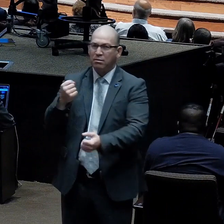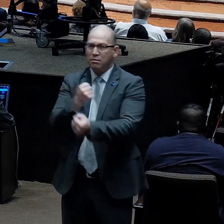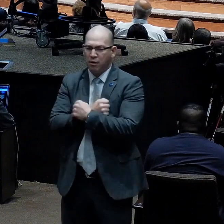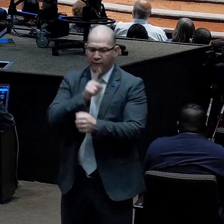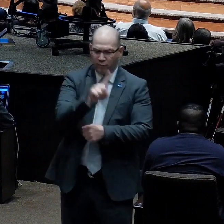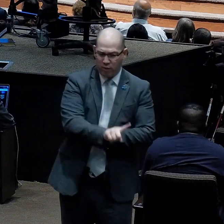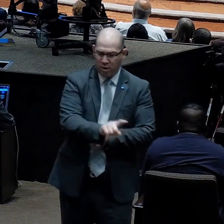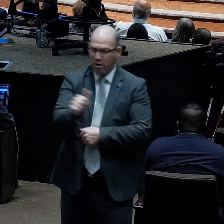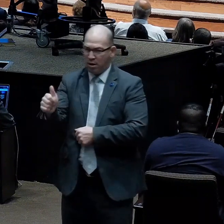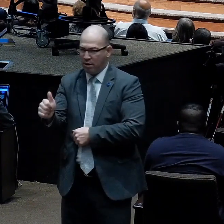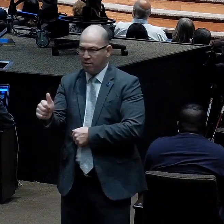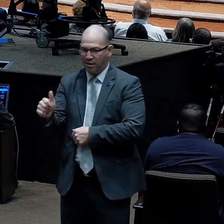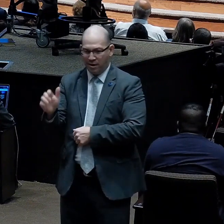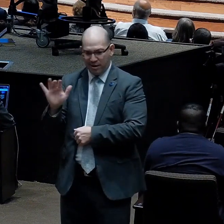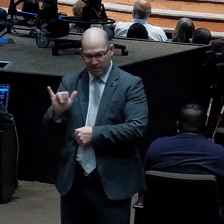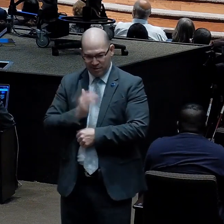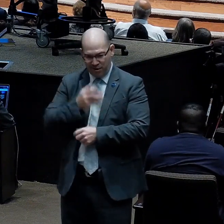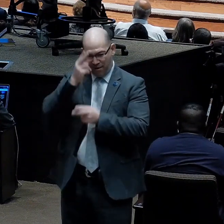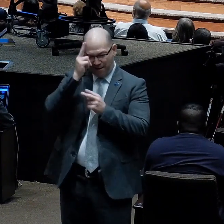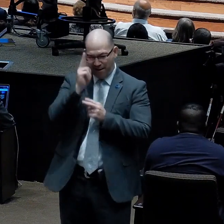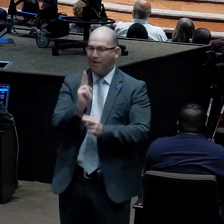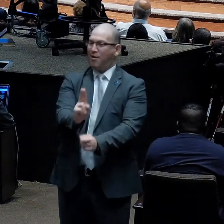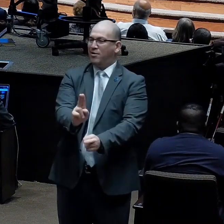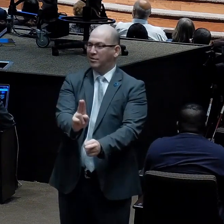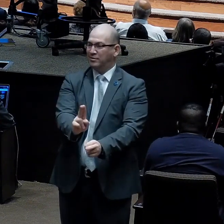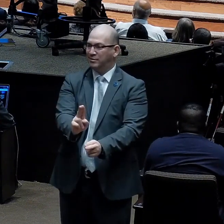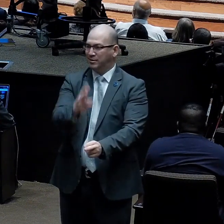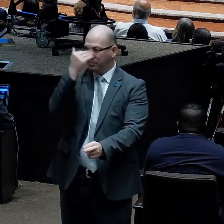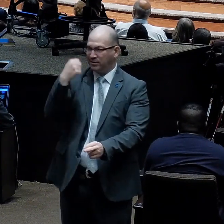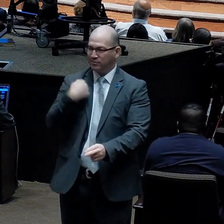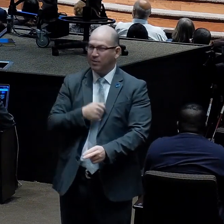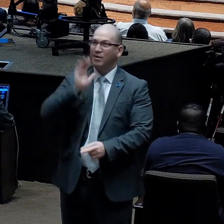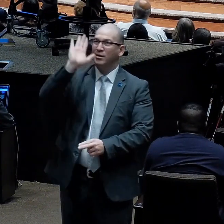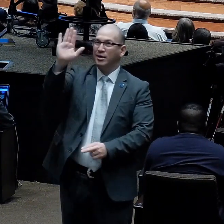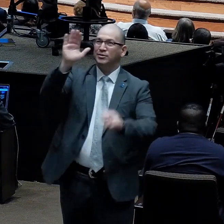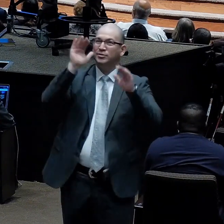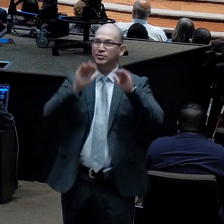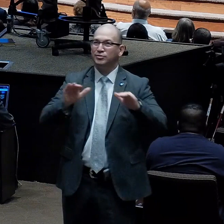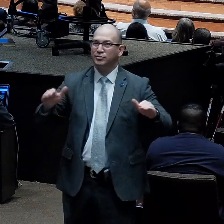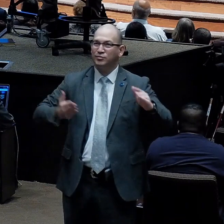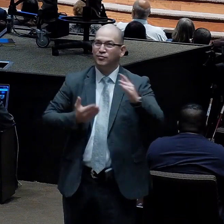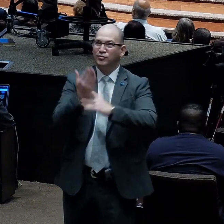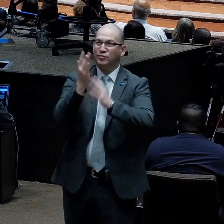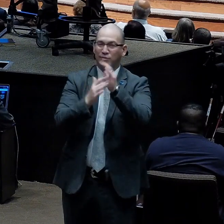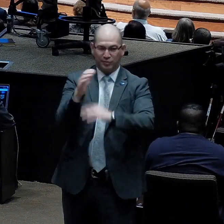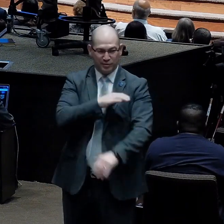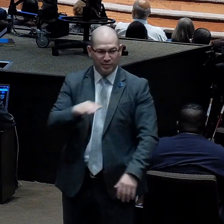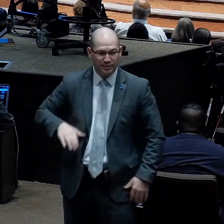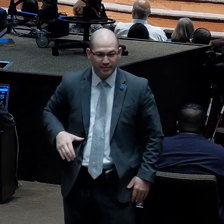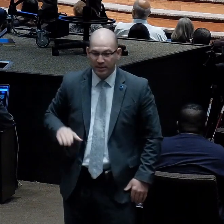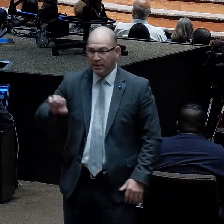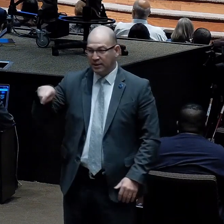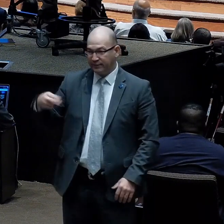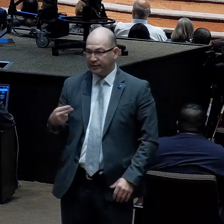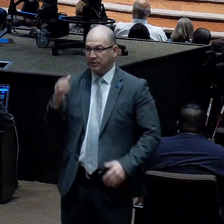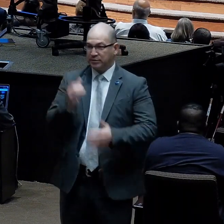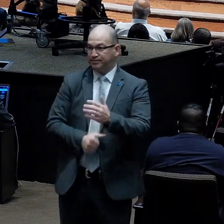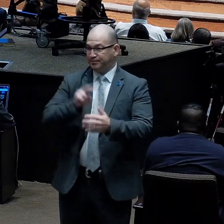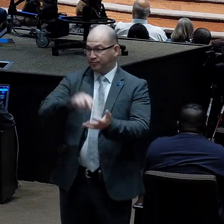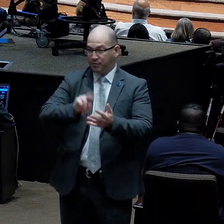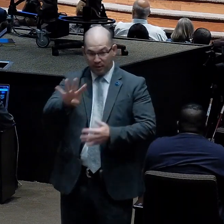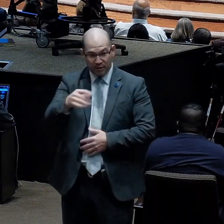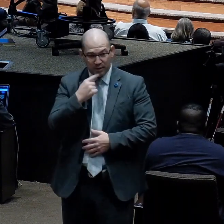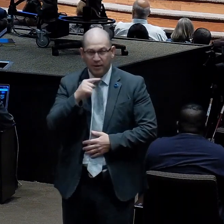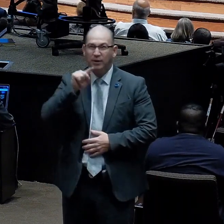privilege because we are all the children of God through Christ. Ephesians 2 and 4. But God, is rich